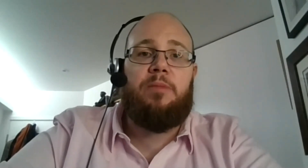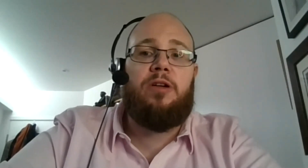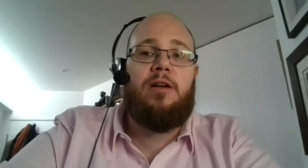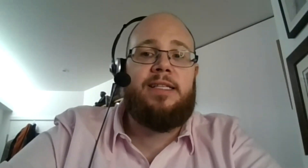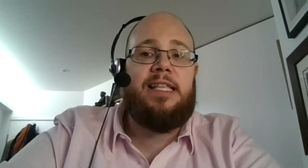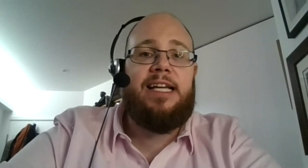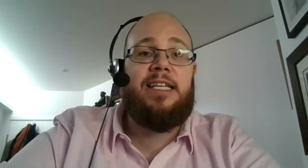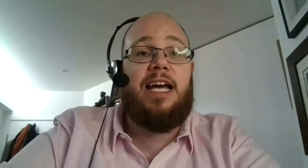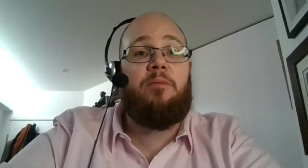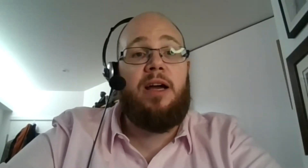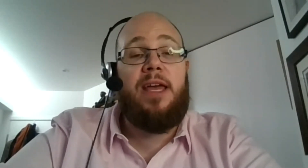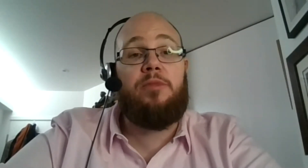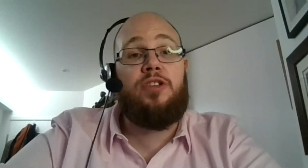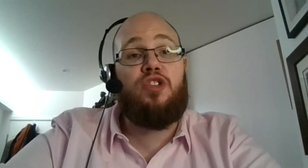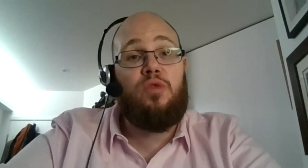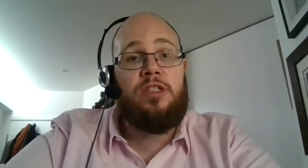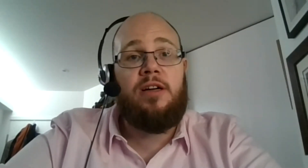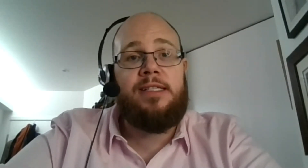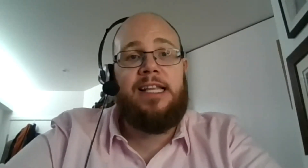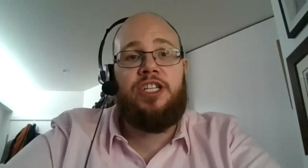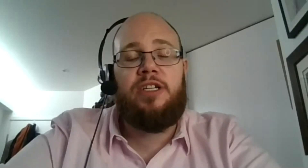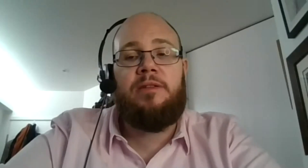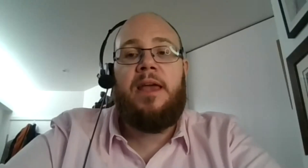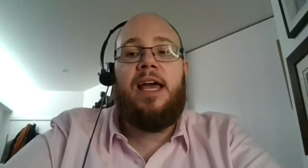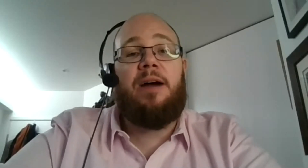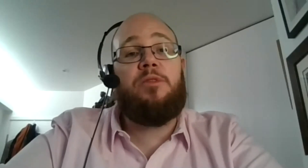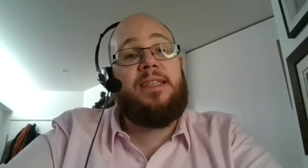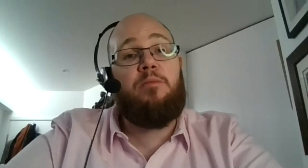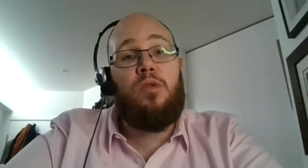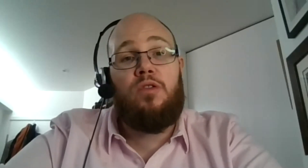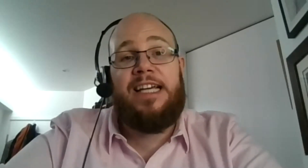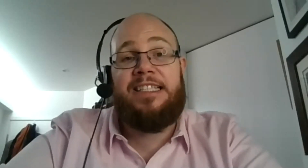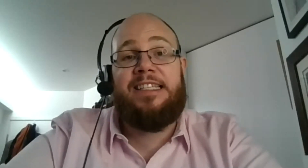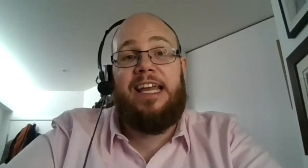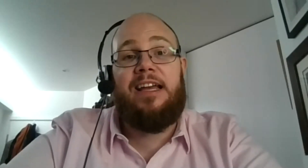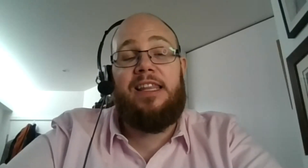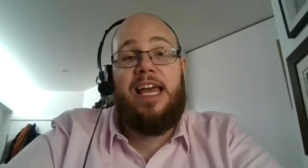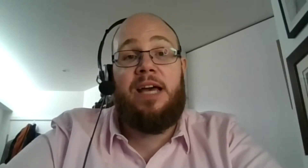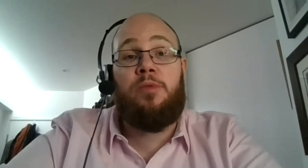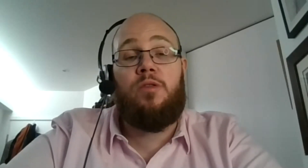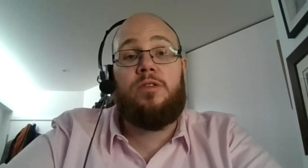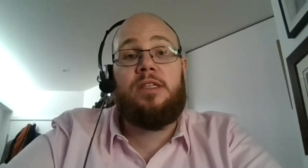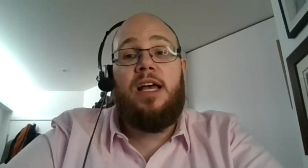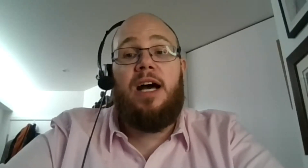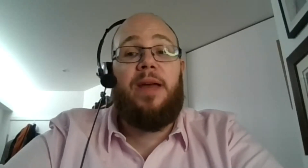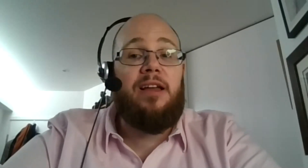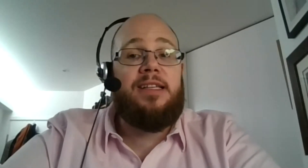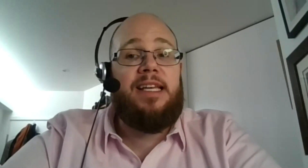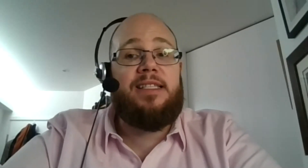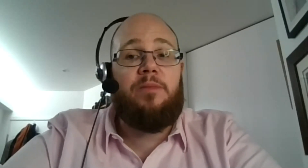who are isolating, and that might be able to shorten isolation. And we'll see more testing at the airports, a bit like you see in some of the